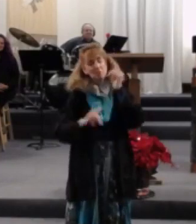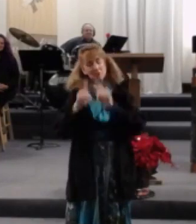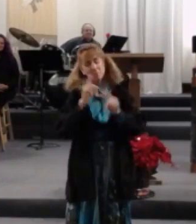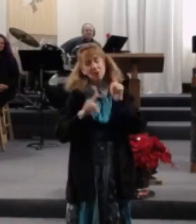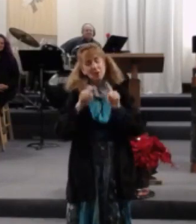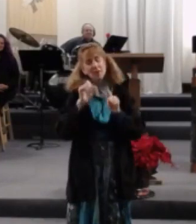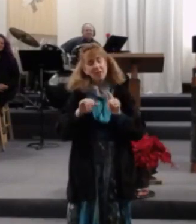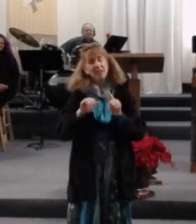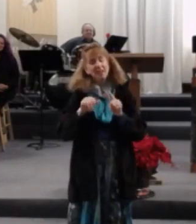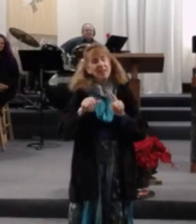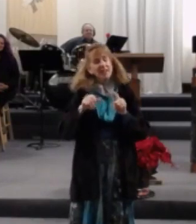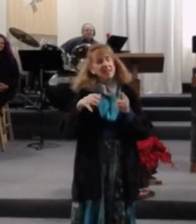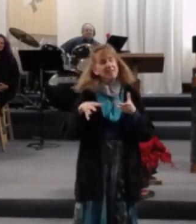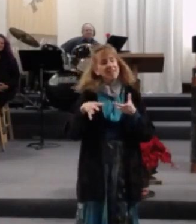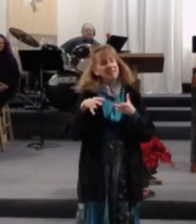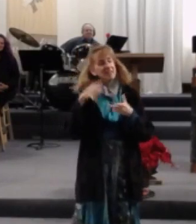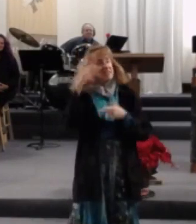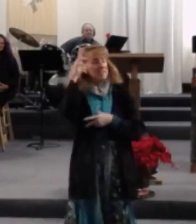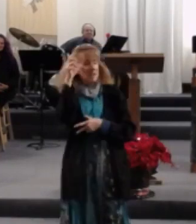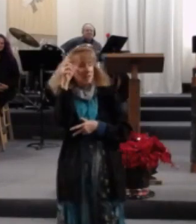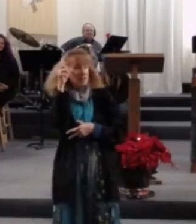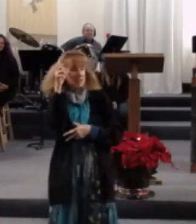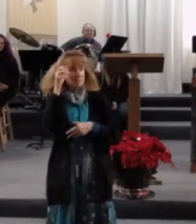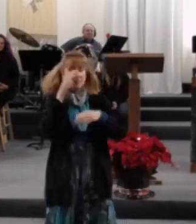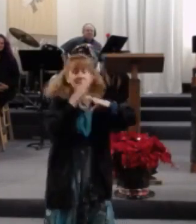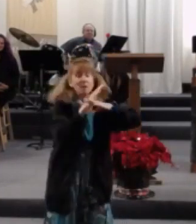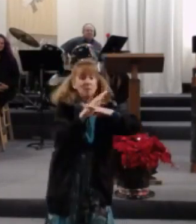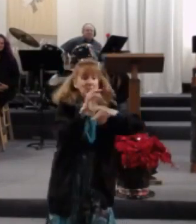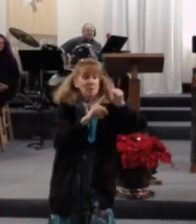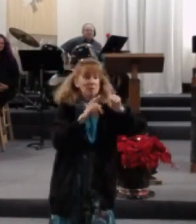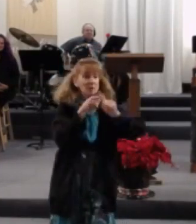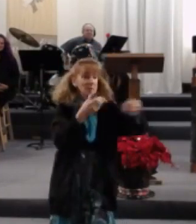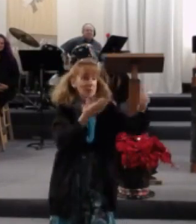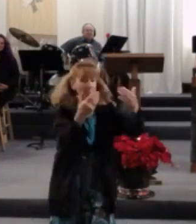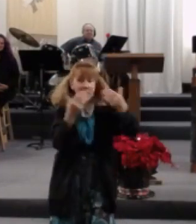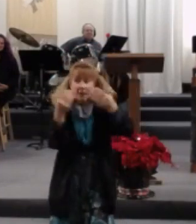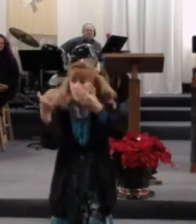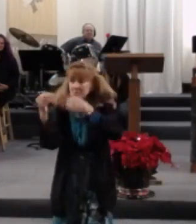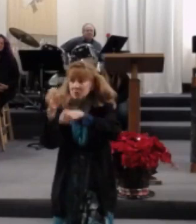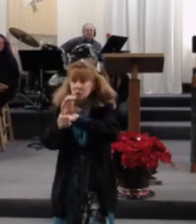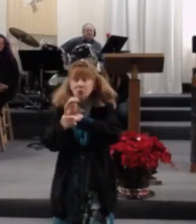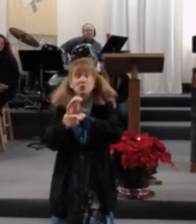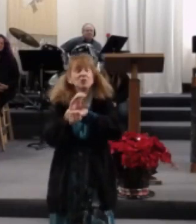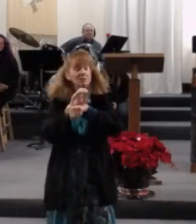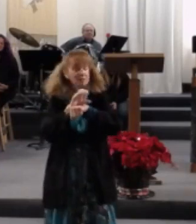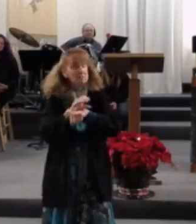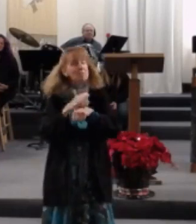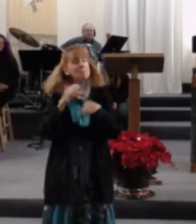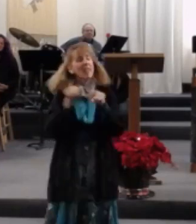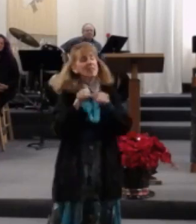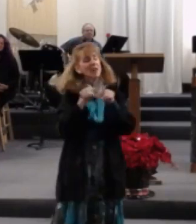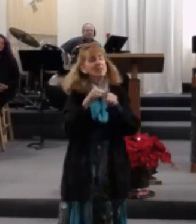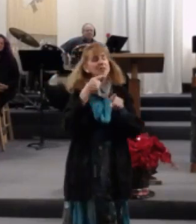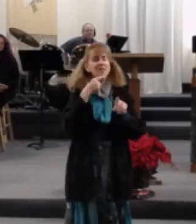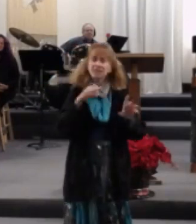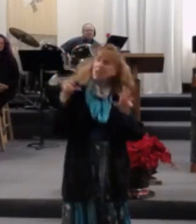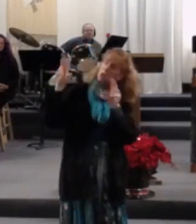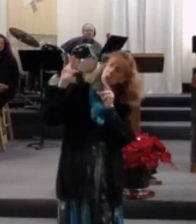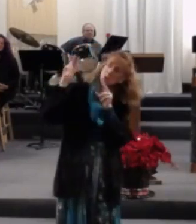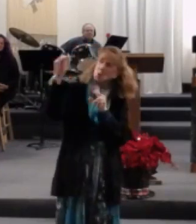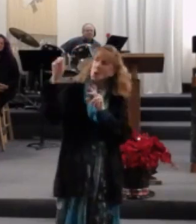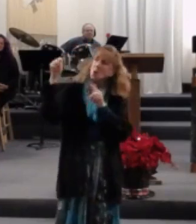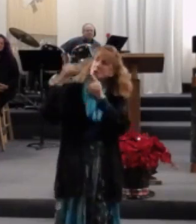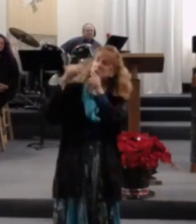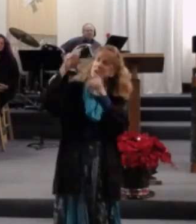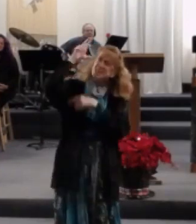has been attacking people from keeping them from going to church to hear God's word. Keep in mind, just say no to devil. I belong to